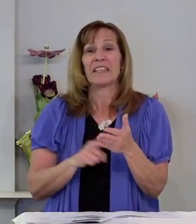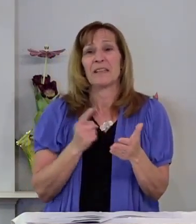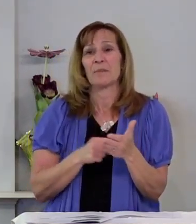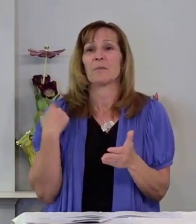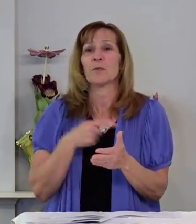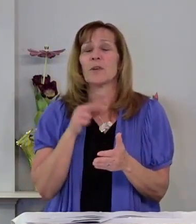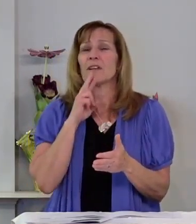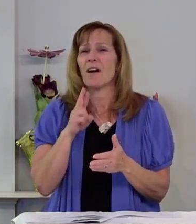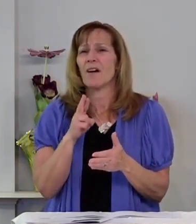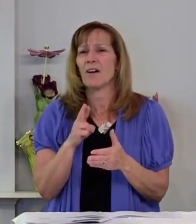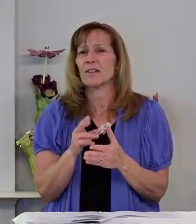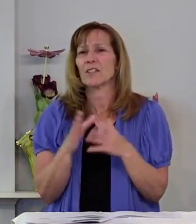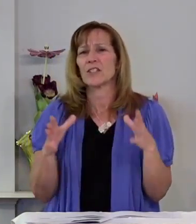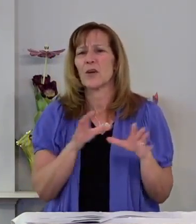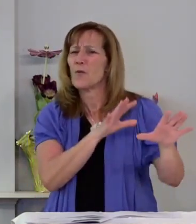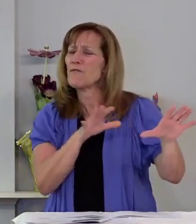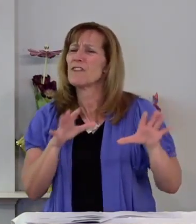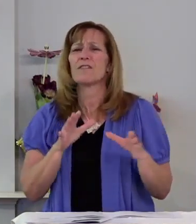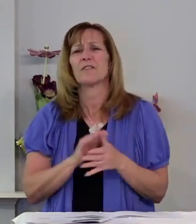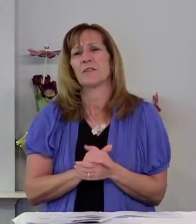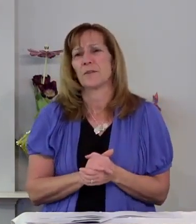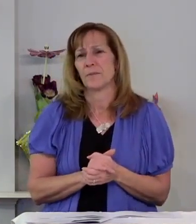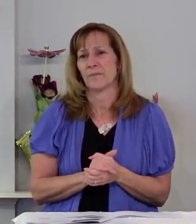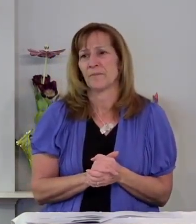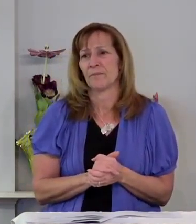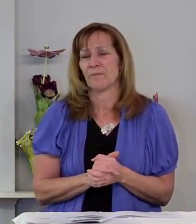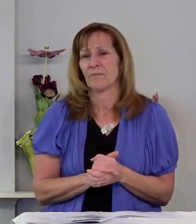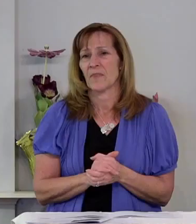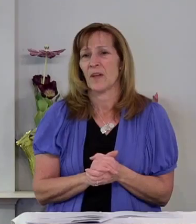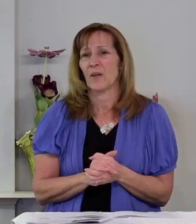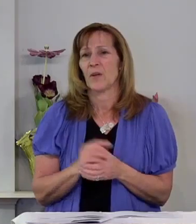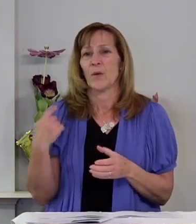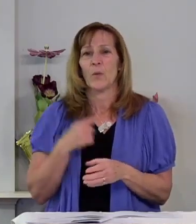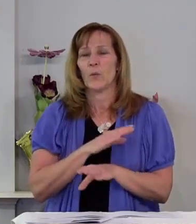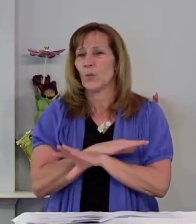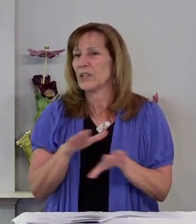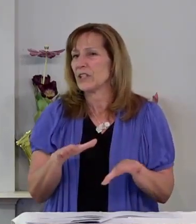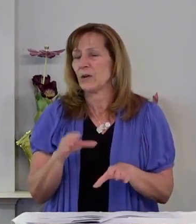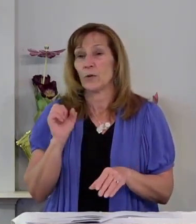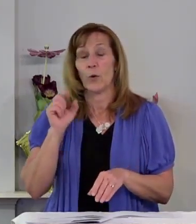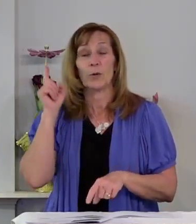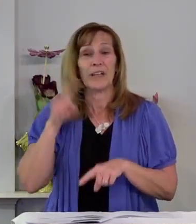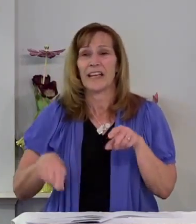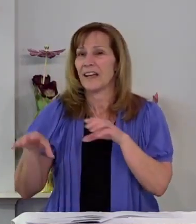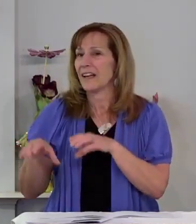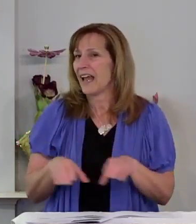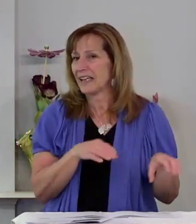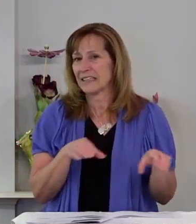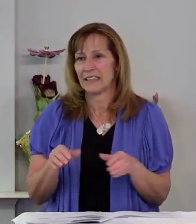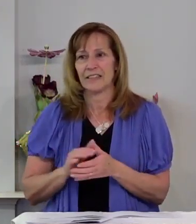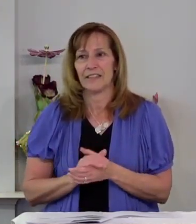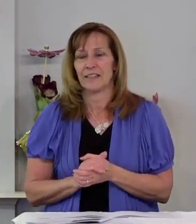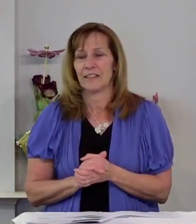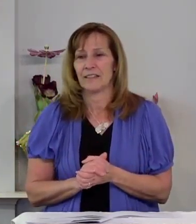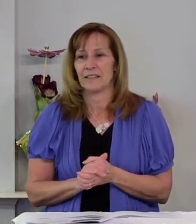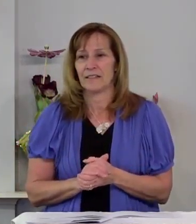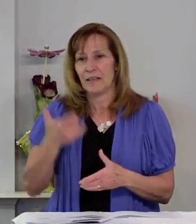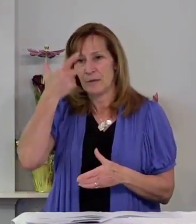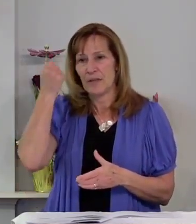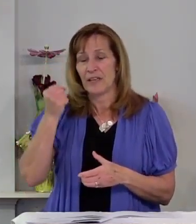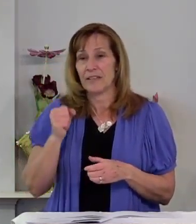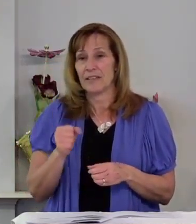Sometimes we are so fearful that we do not or cannot act. Because